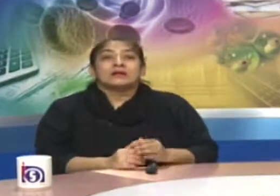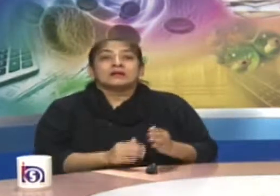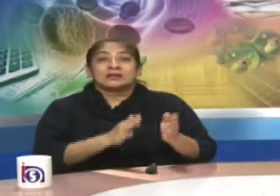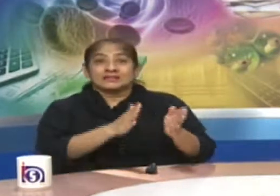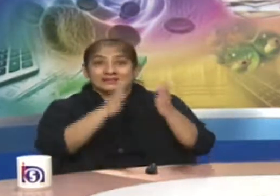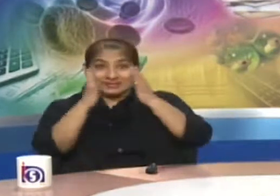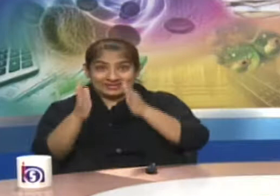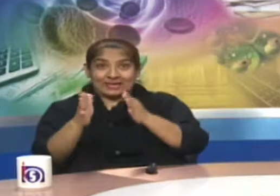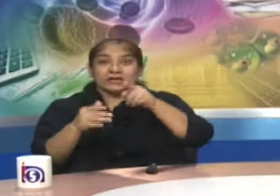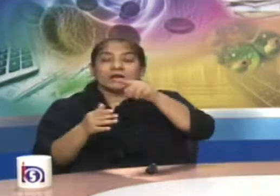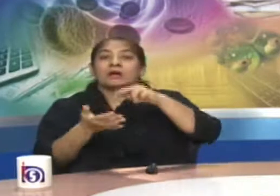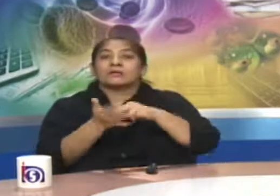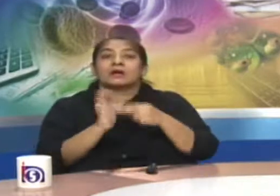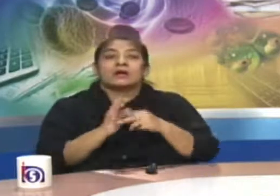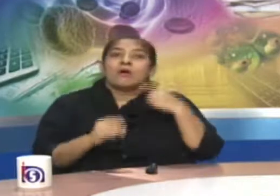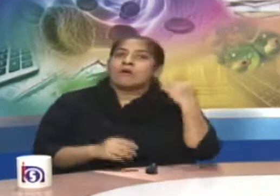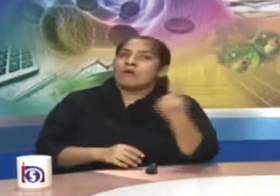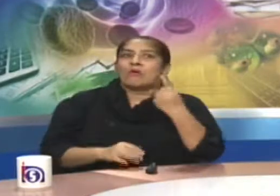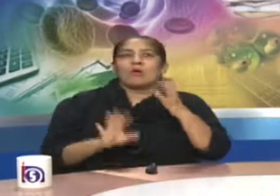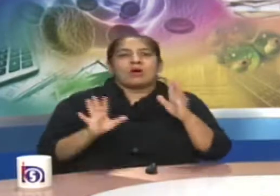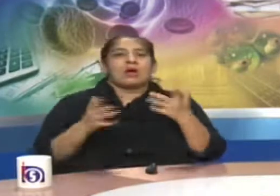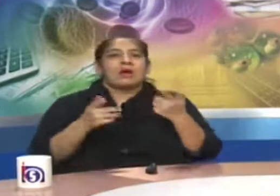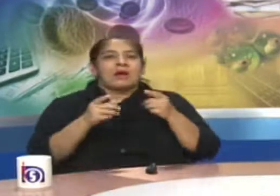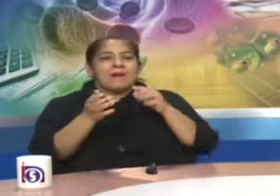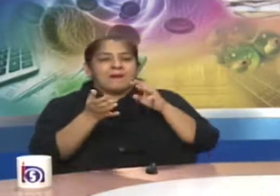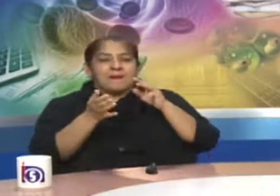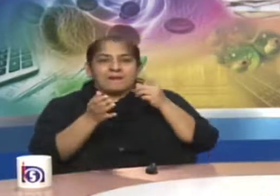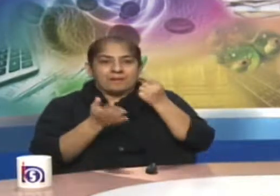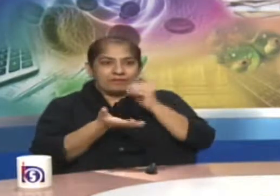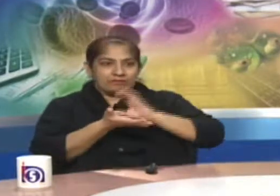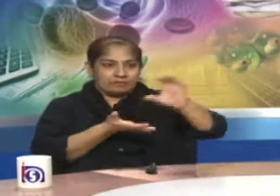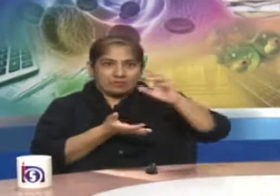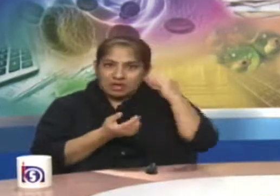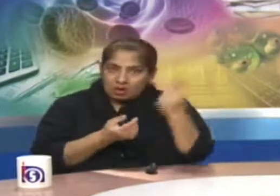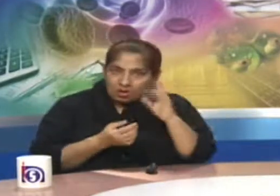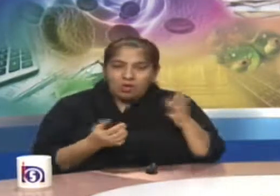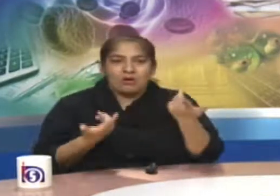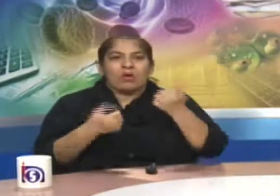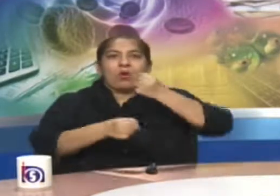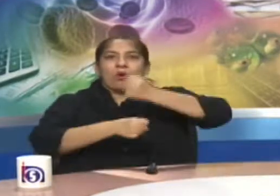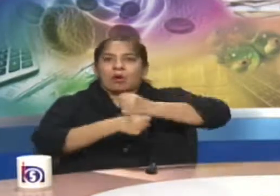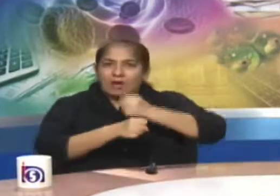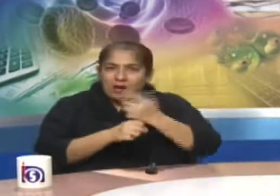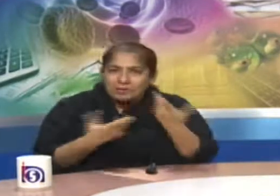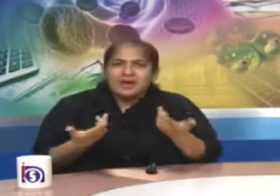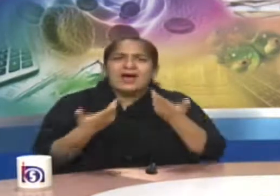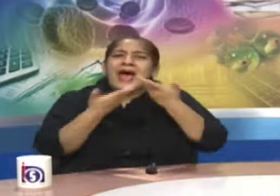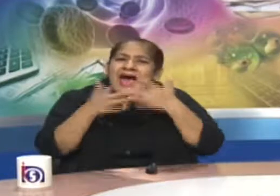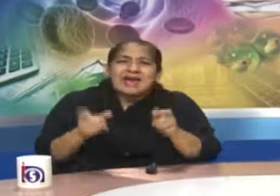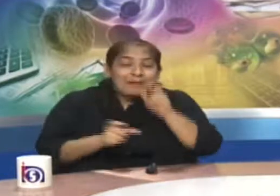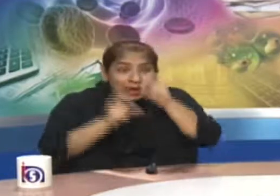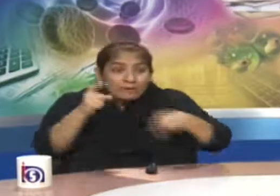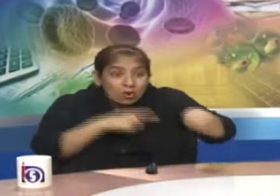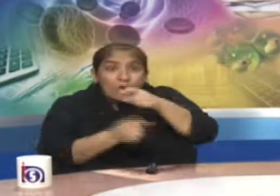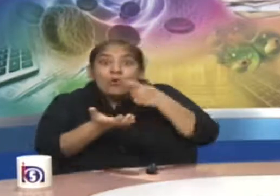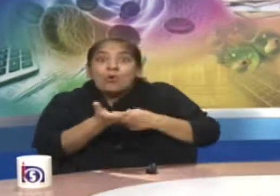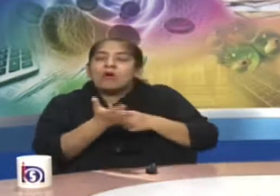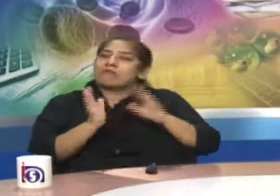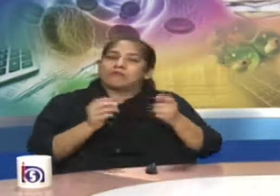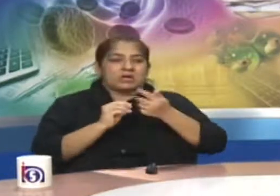are transfers among two people or bank and a person. But in the secondary market,